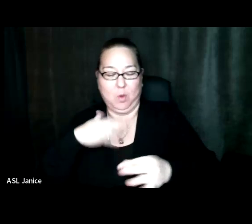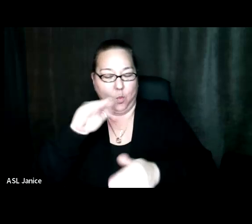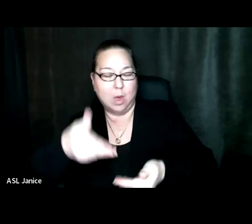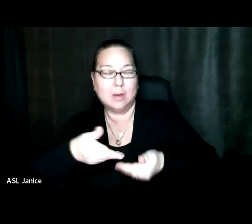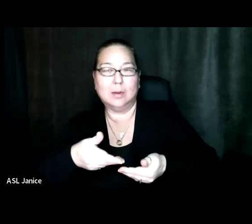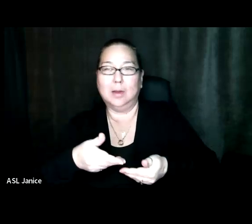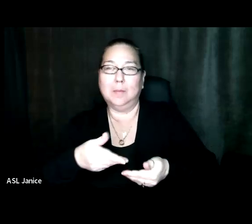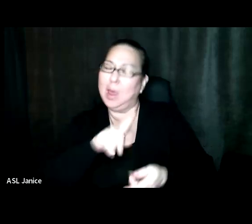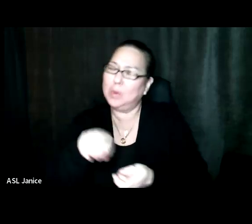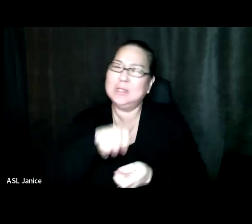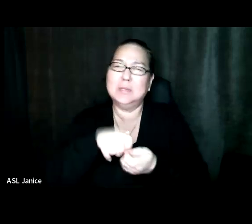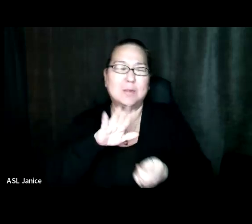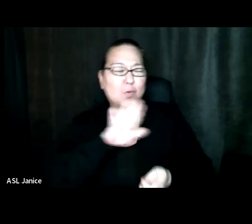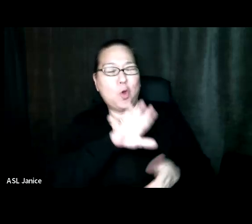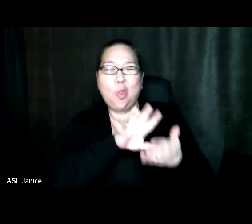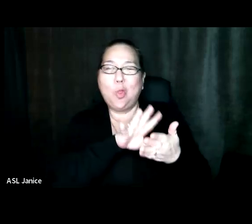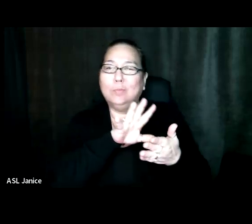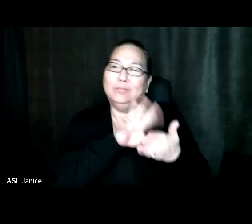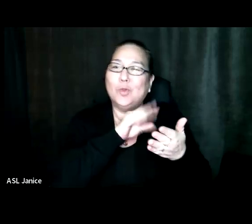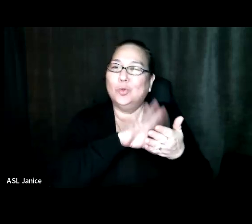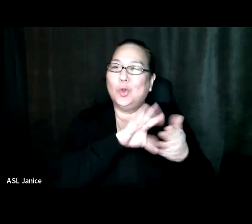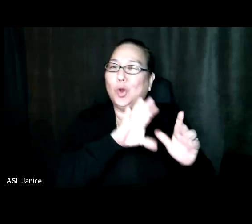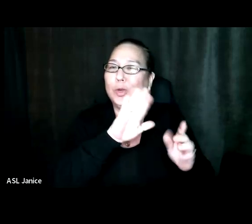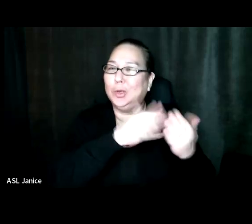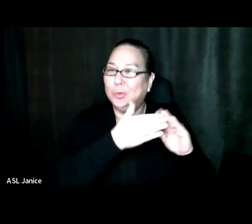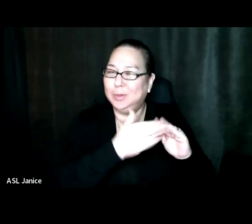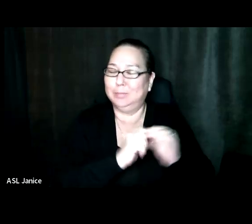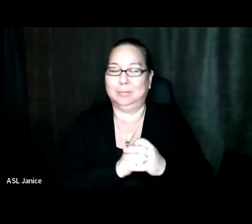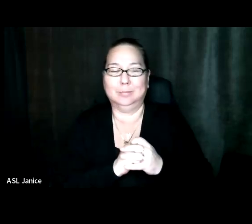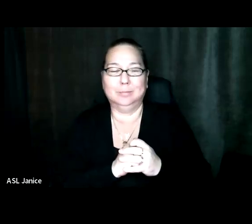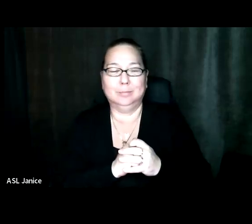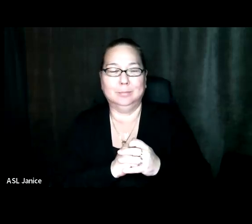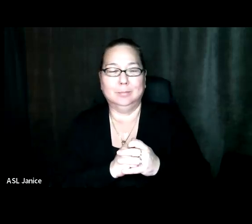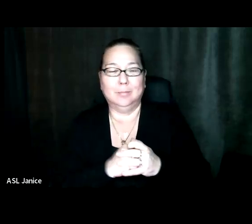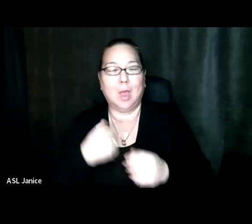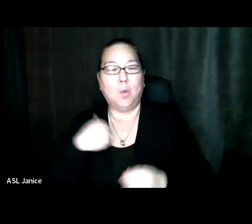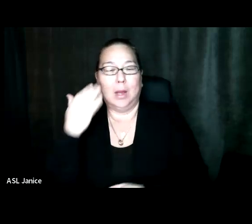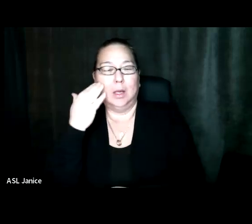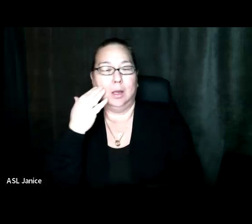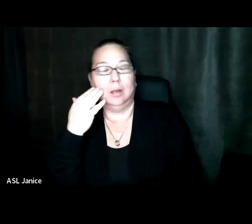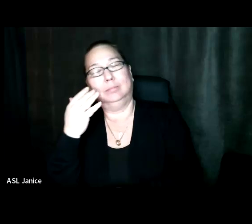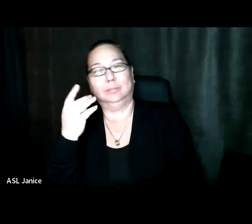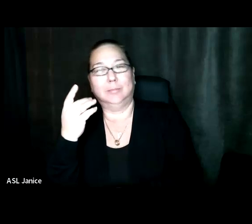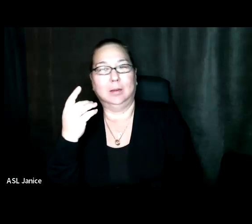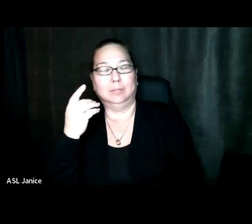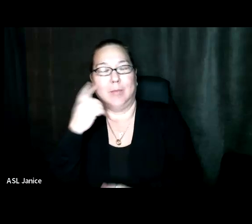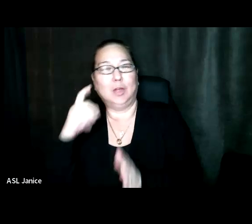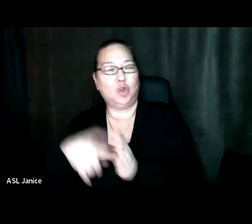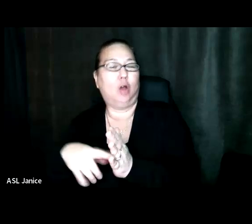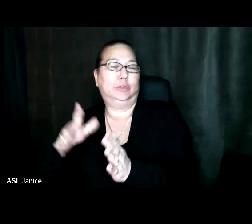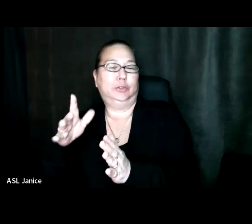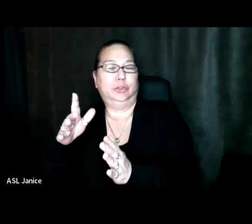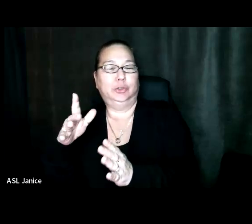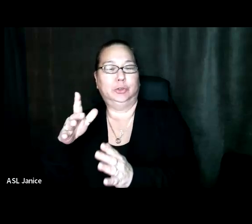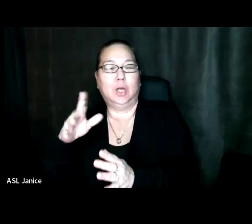learning community. I want to acknowledge the work of Welcome Services, particularly Senior Director Sonia